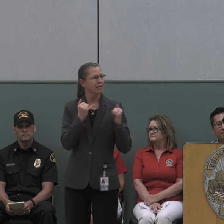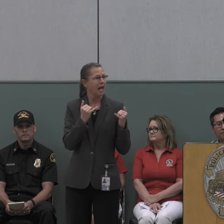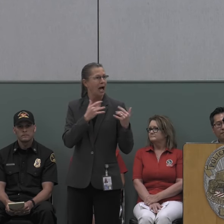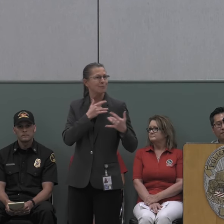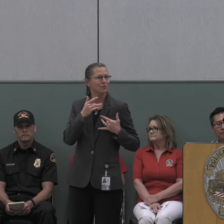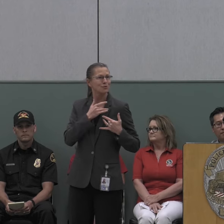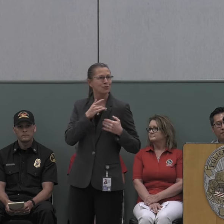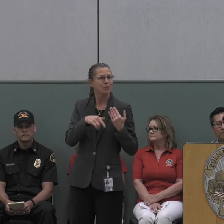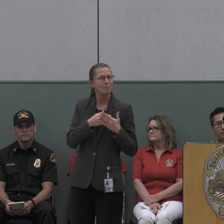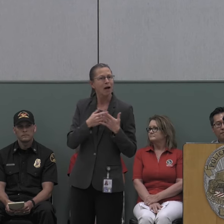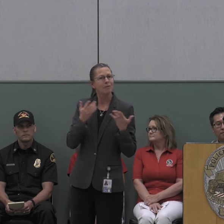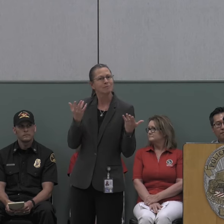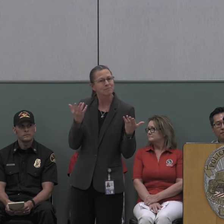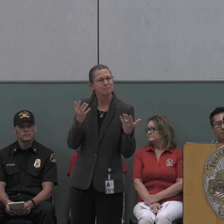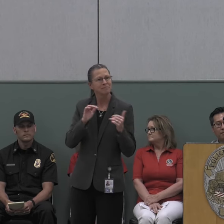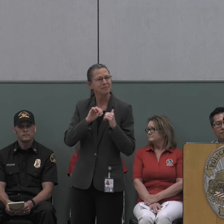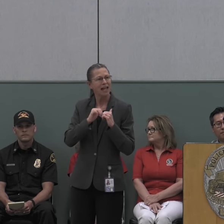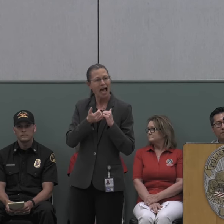inside.